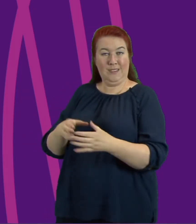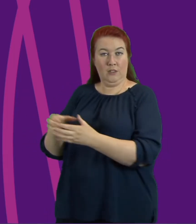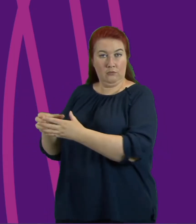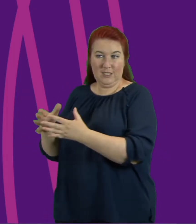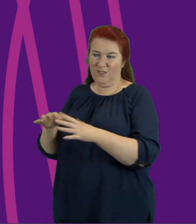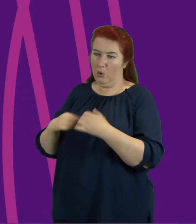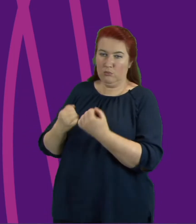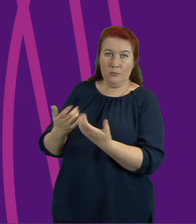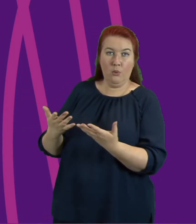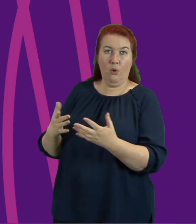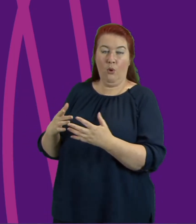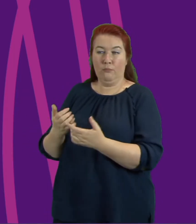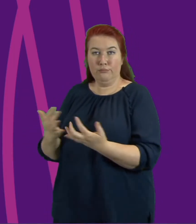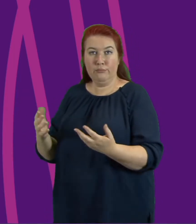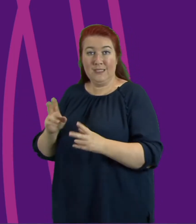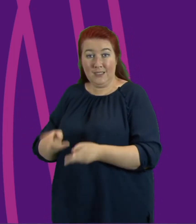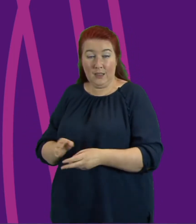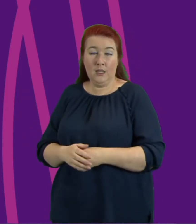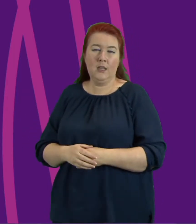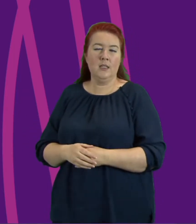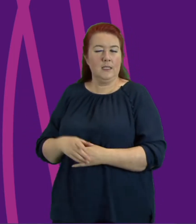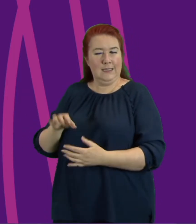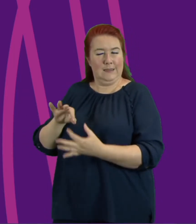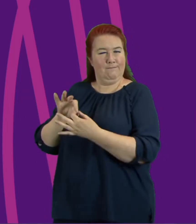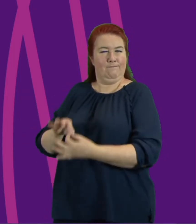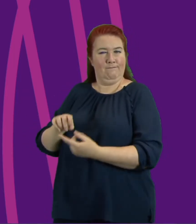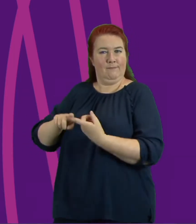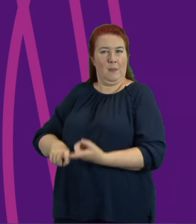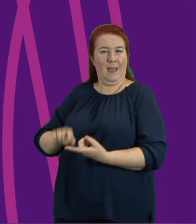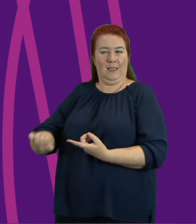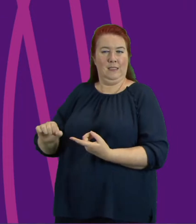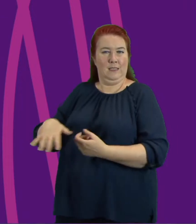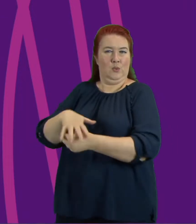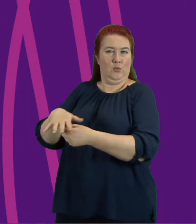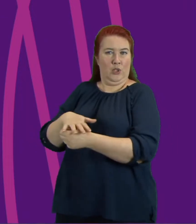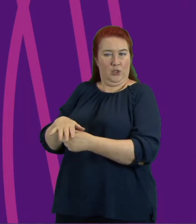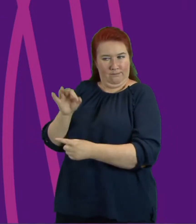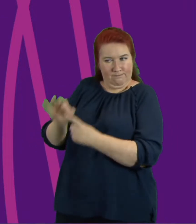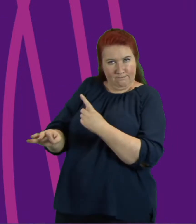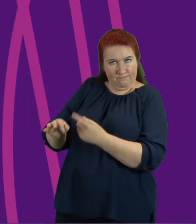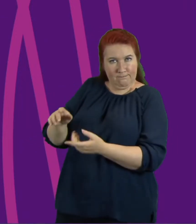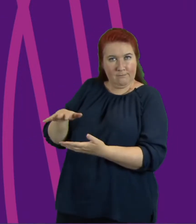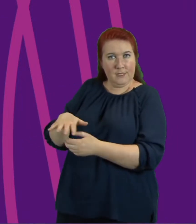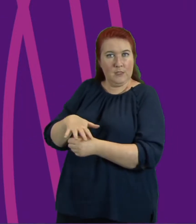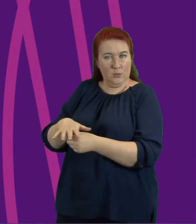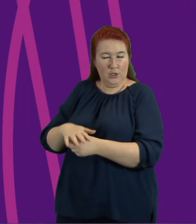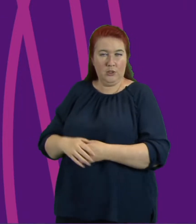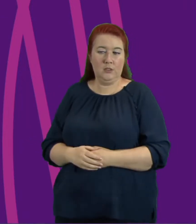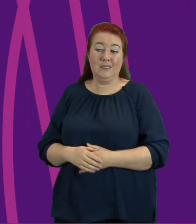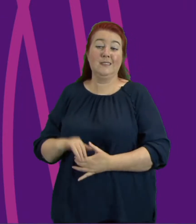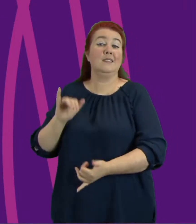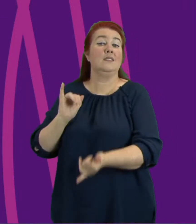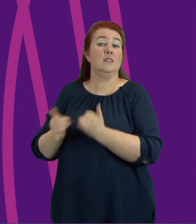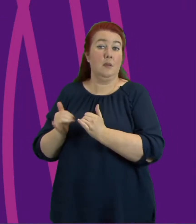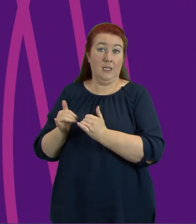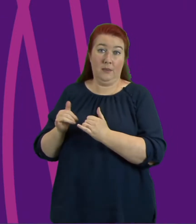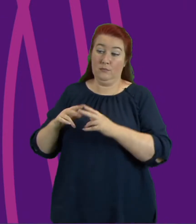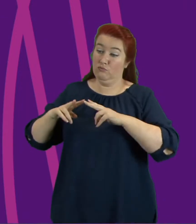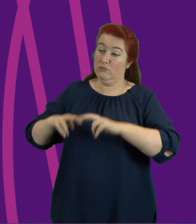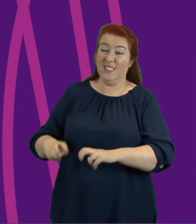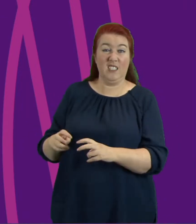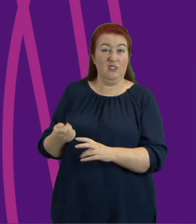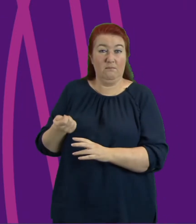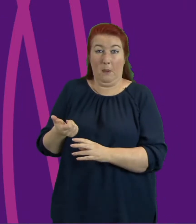of deaths will depend on the particular circumstances. In some cases, the investigation required may be quite